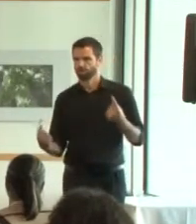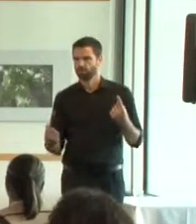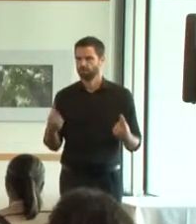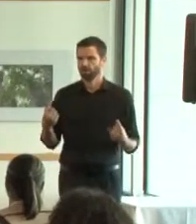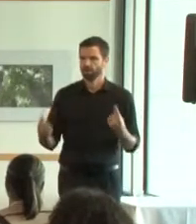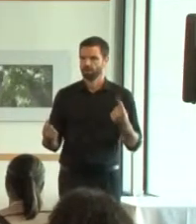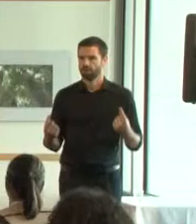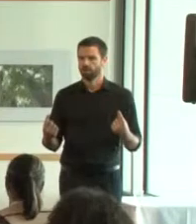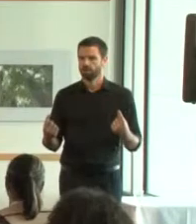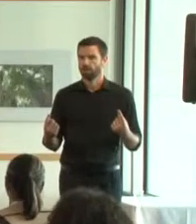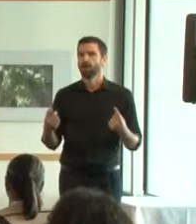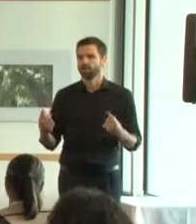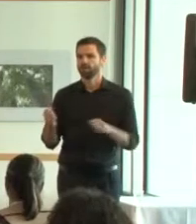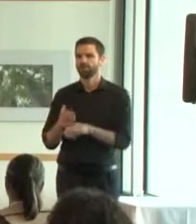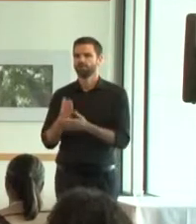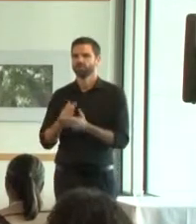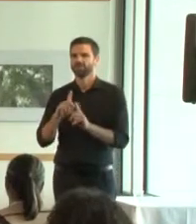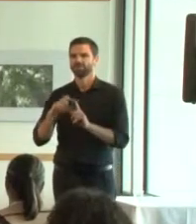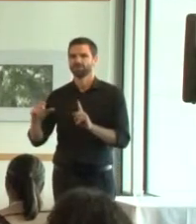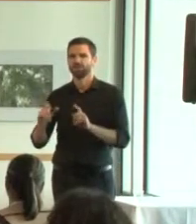and then make them digitally accessible.